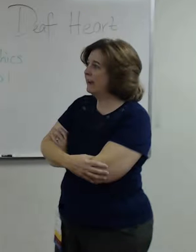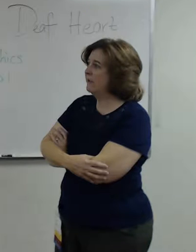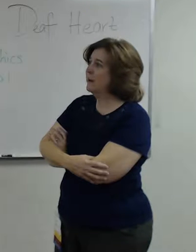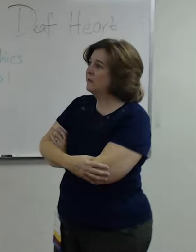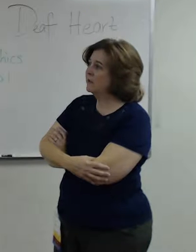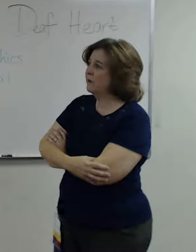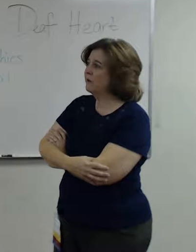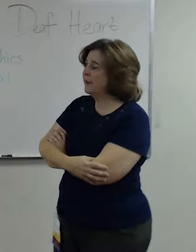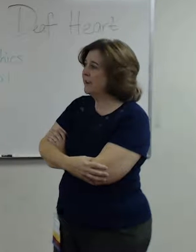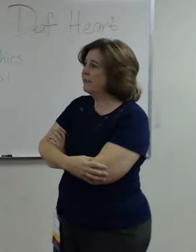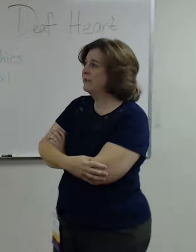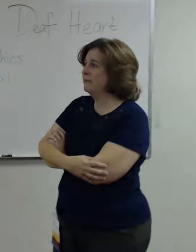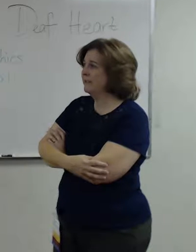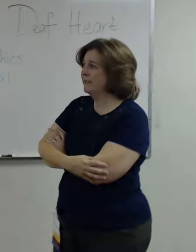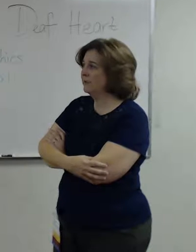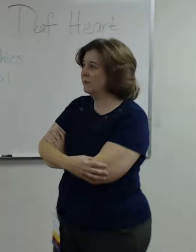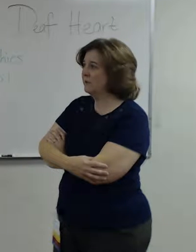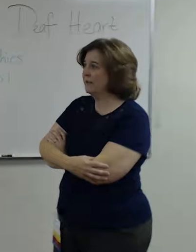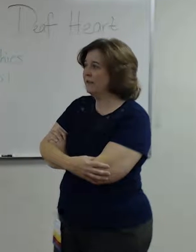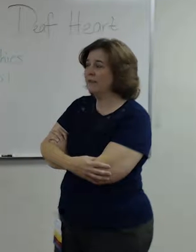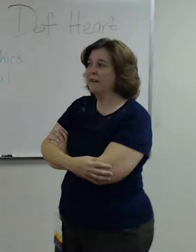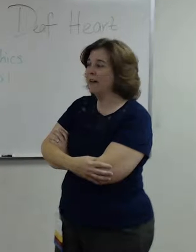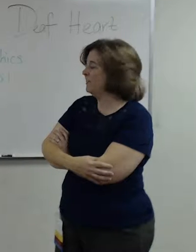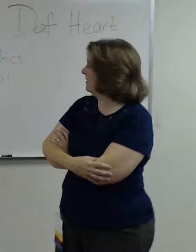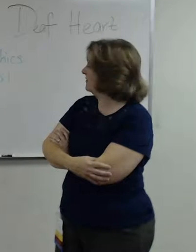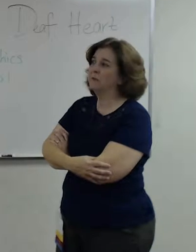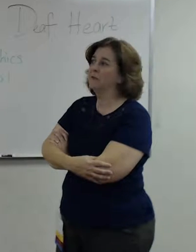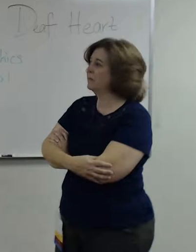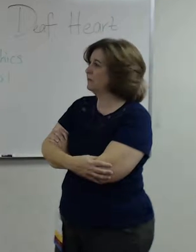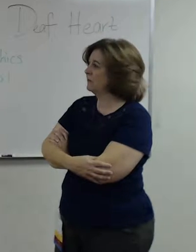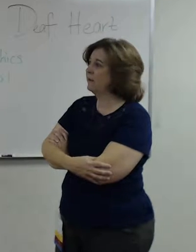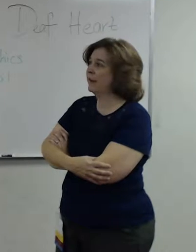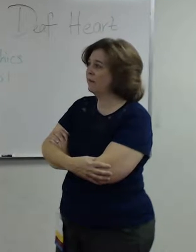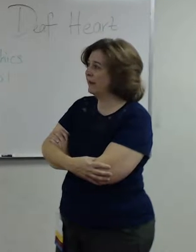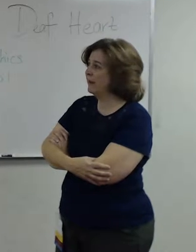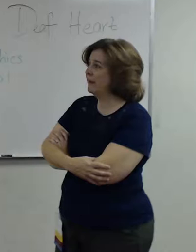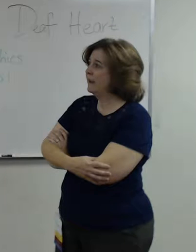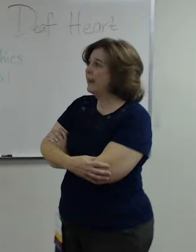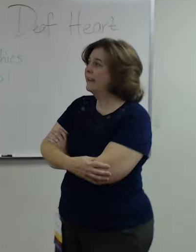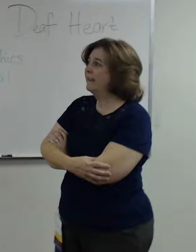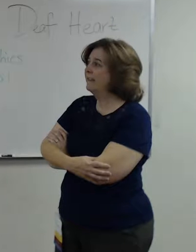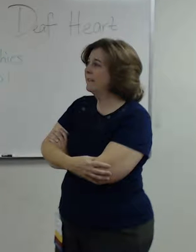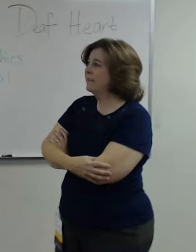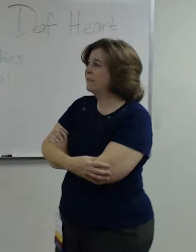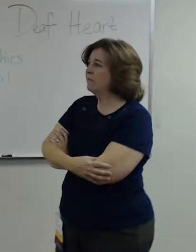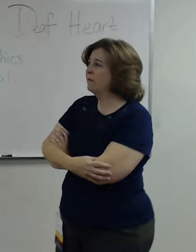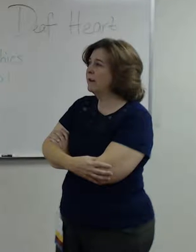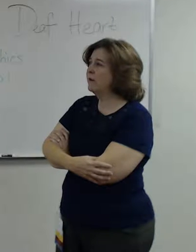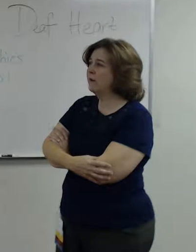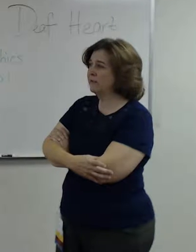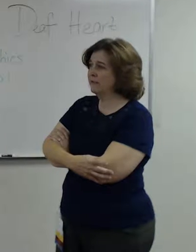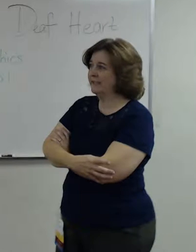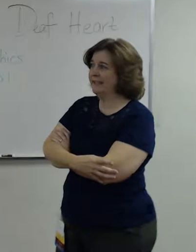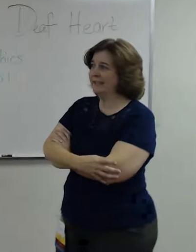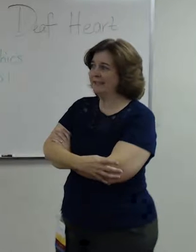You've got the church, you've got the community interpreting, and there are not many interpreters who are that way. I can think of one other person, Dennis, right